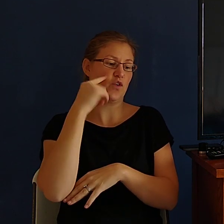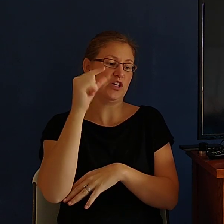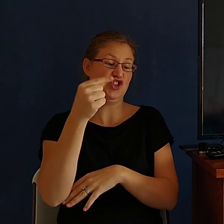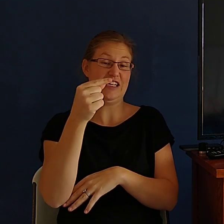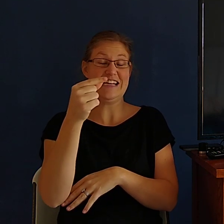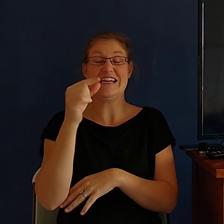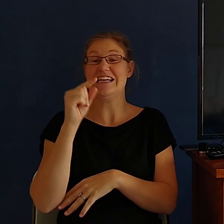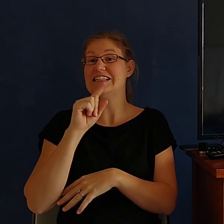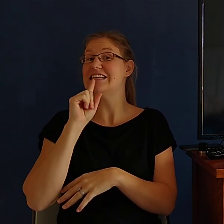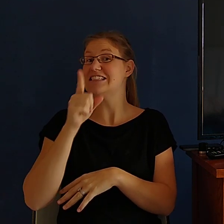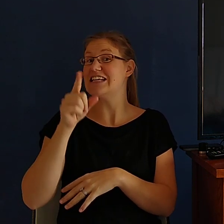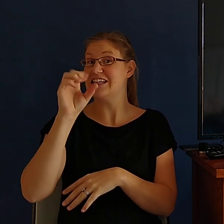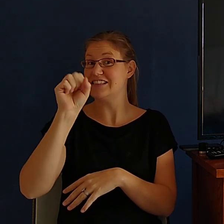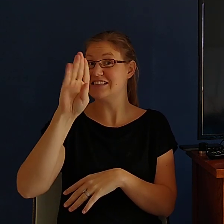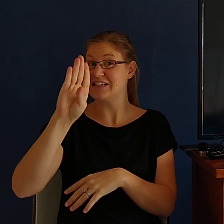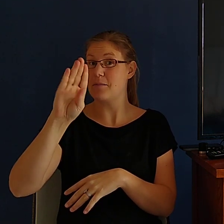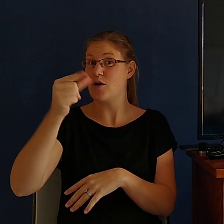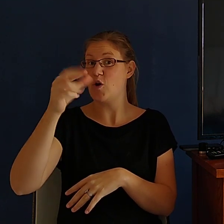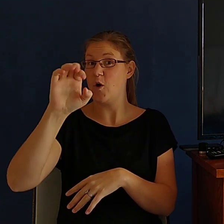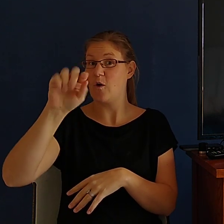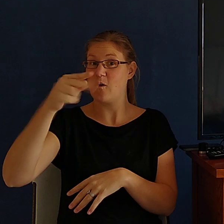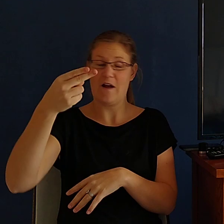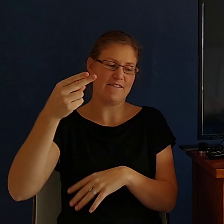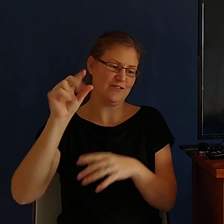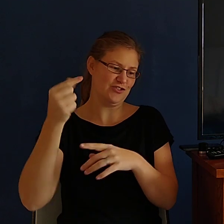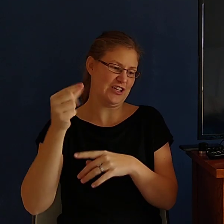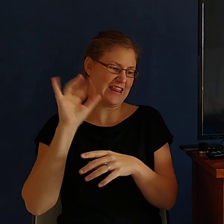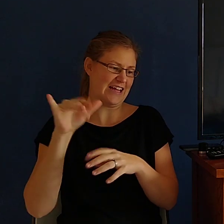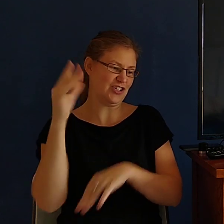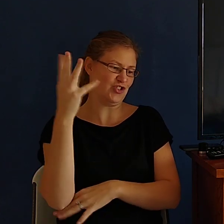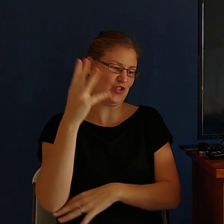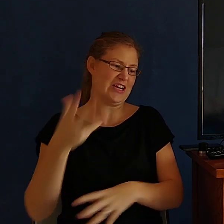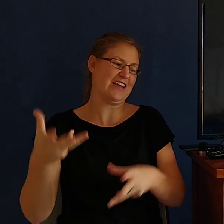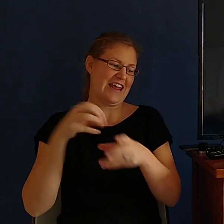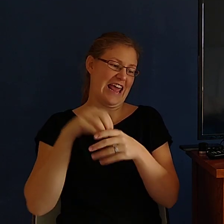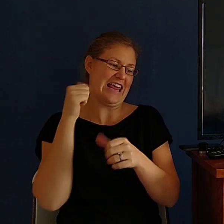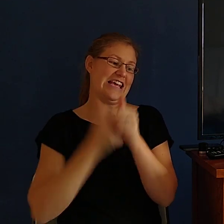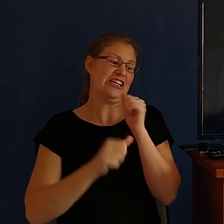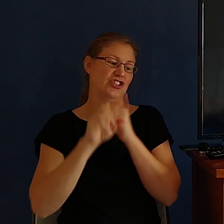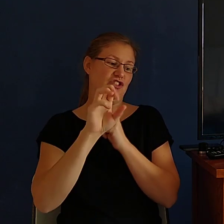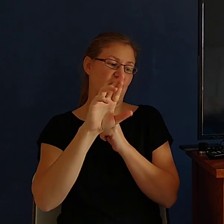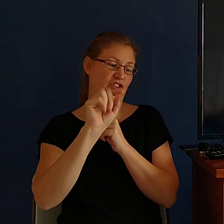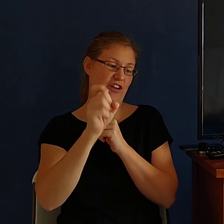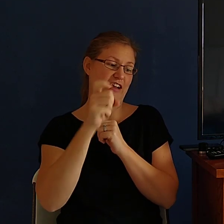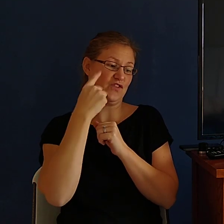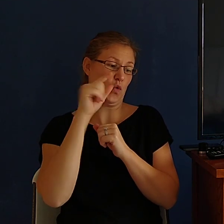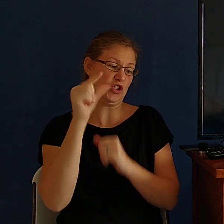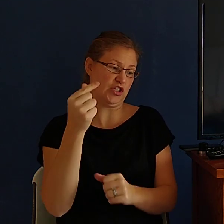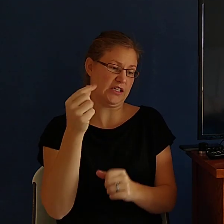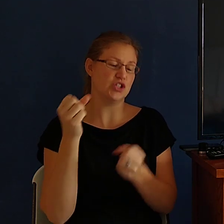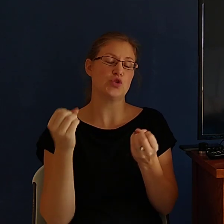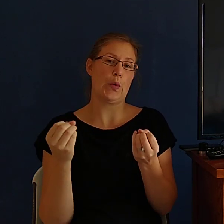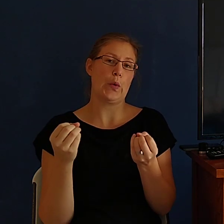of G that is a tree containing every vertex of G. So basically, we